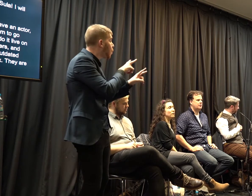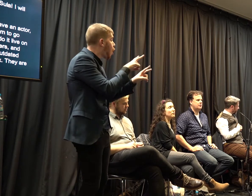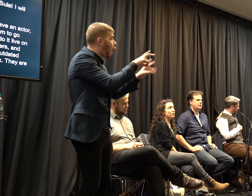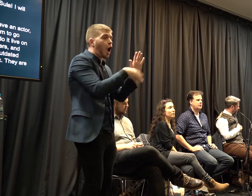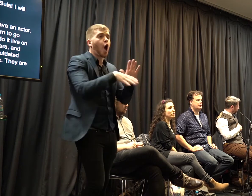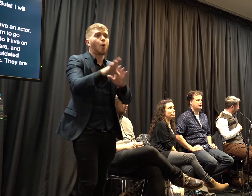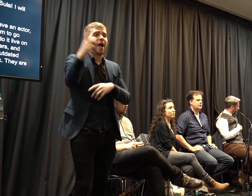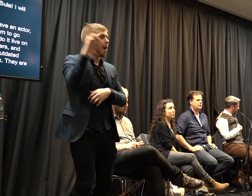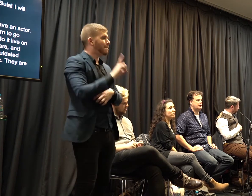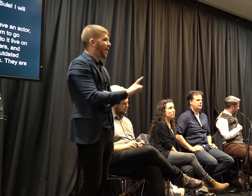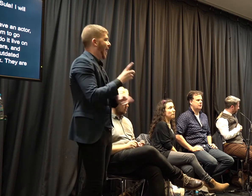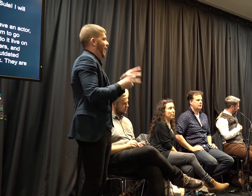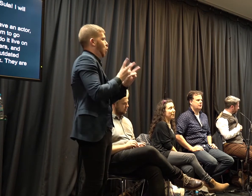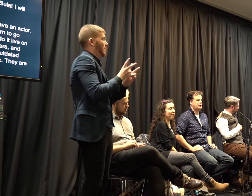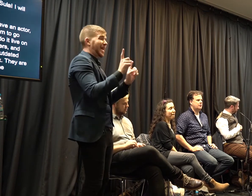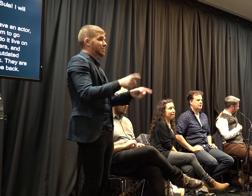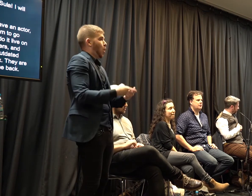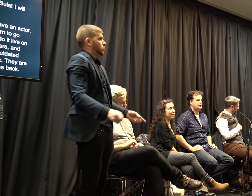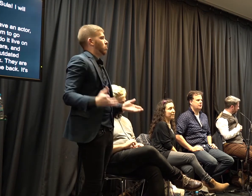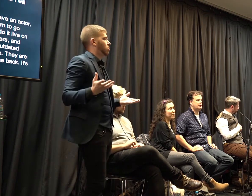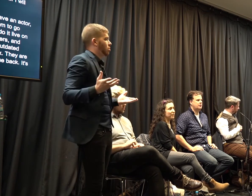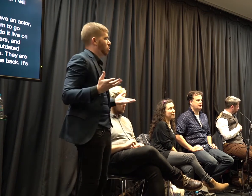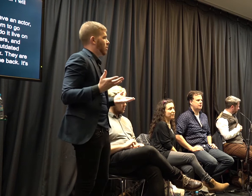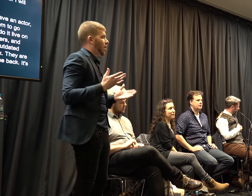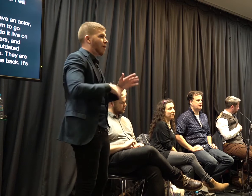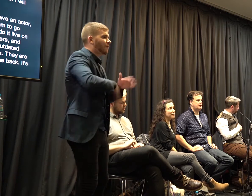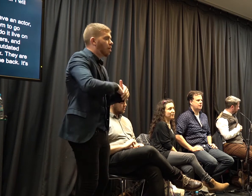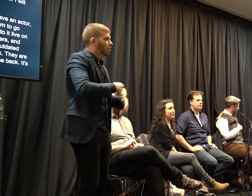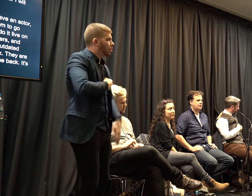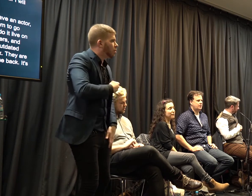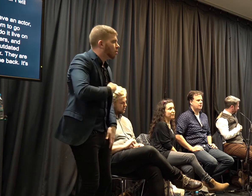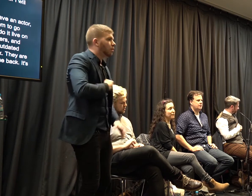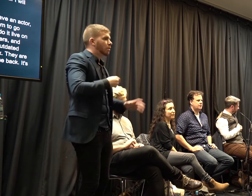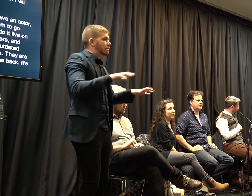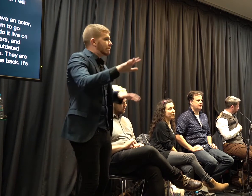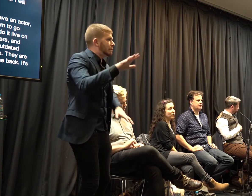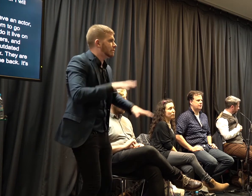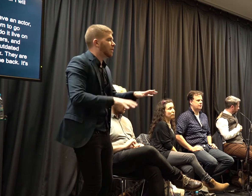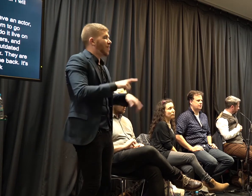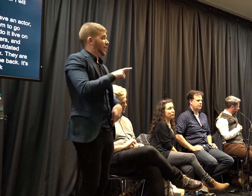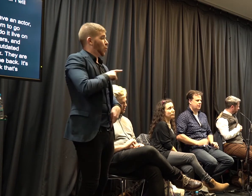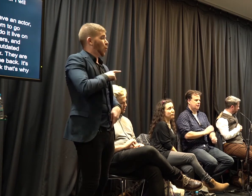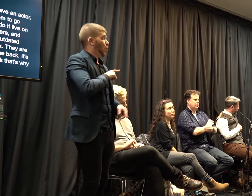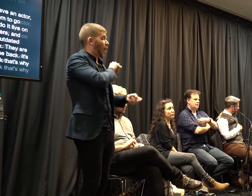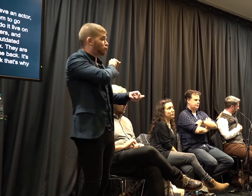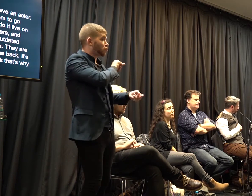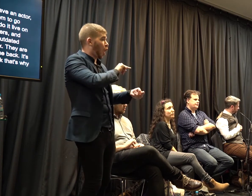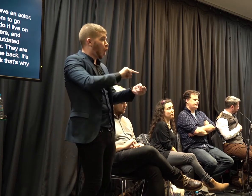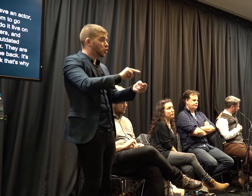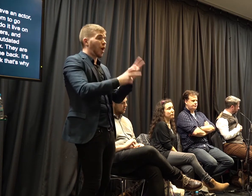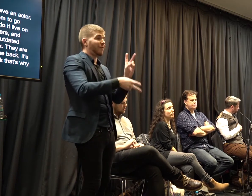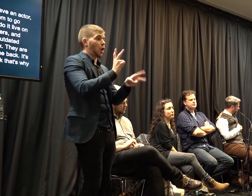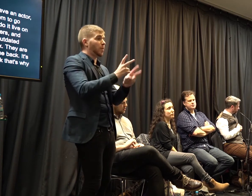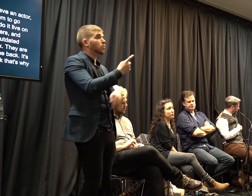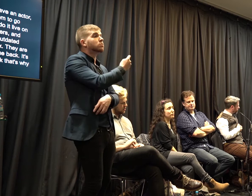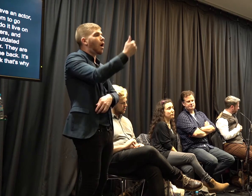back. It's impossible. It's impossible. And it's full of anxiety, and I think that's why you've got a reduction of interpreters. You do